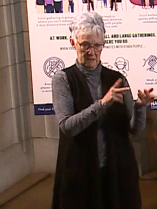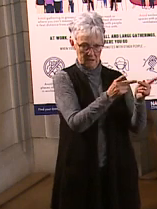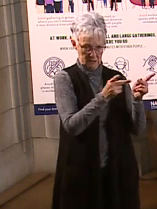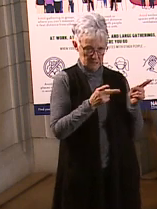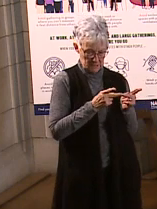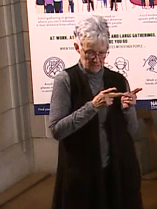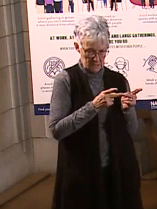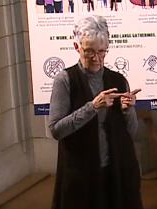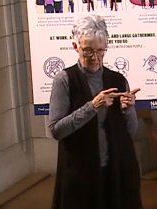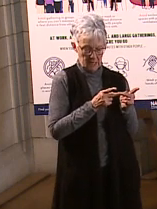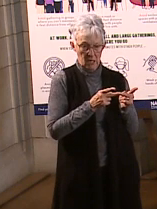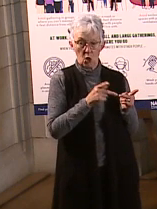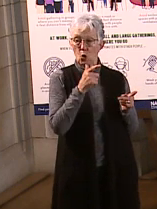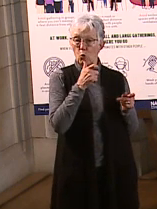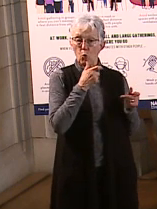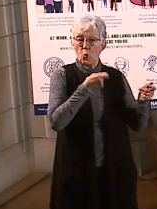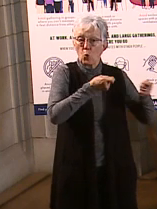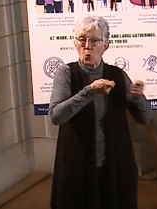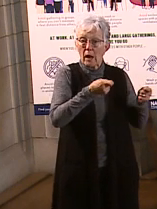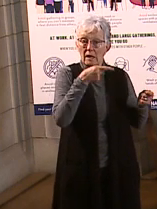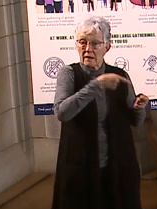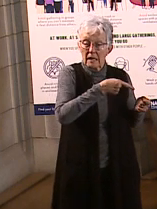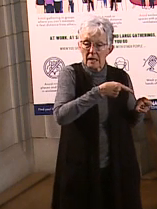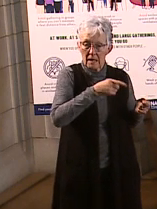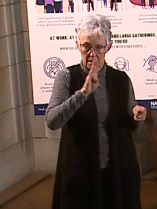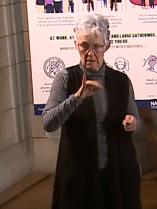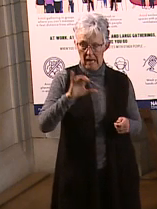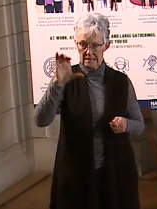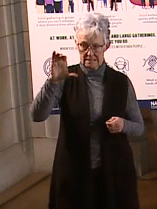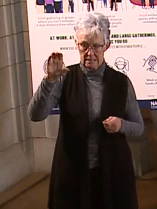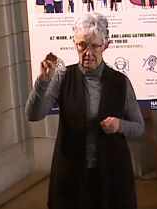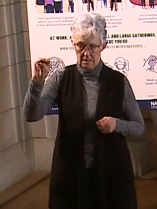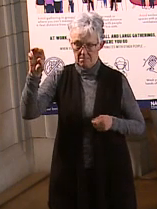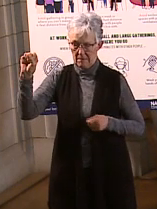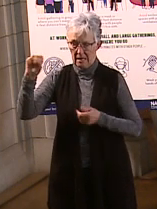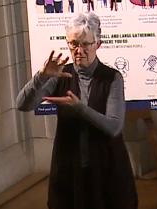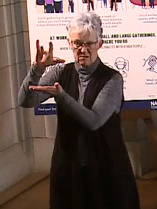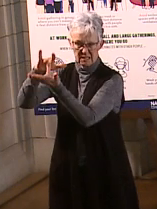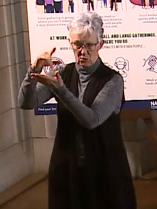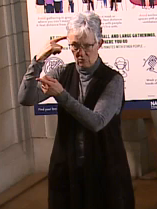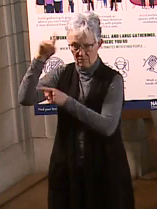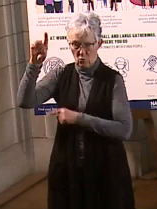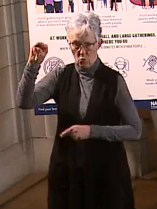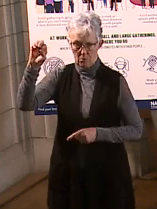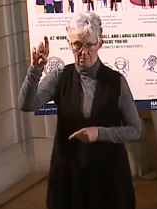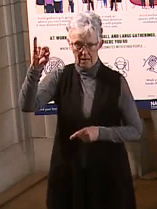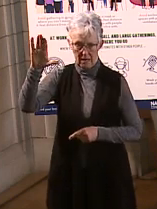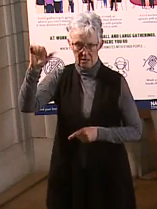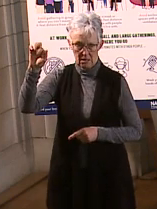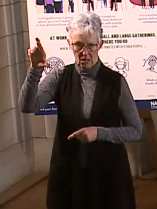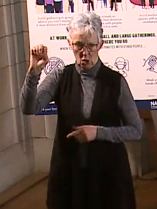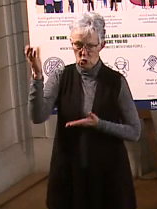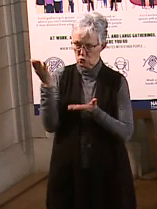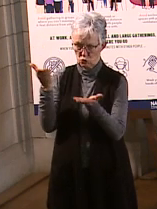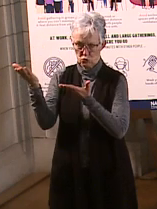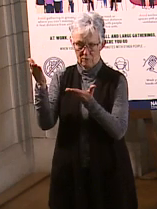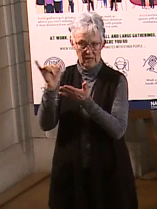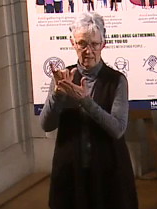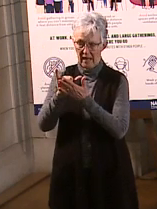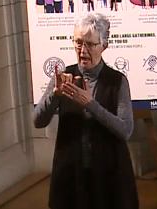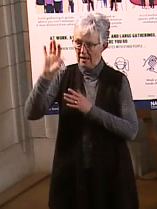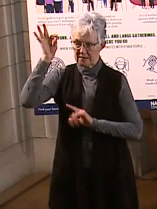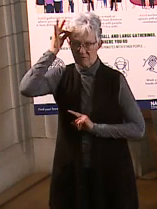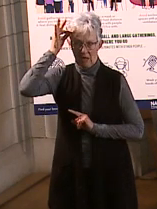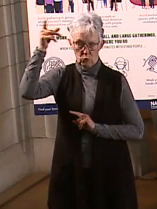regulatory regime or regulated by CMS, that Center for Medicare and Medicaid Services. That's the federal government. So they